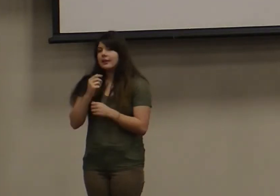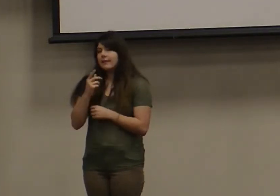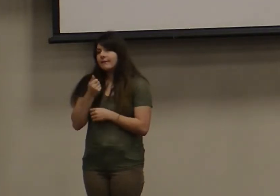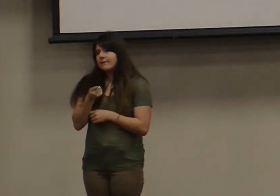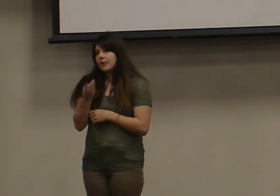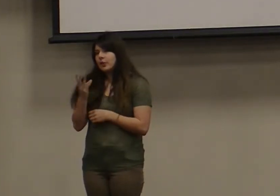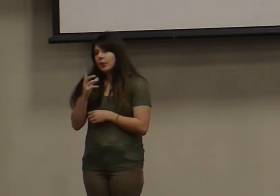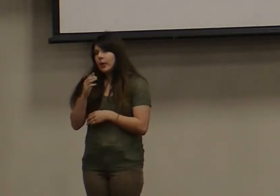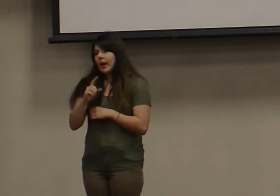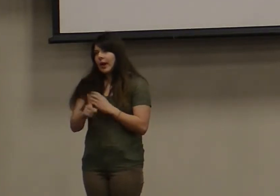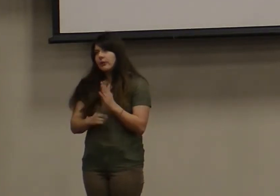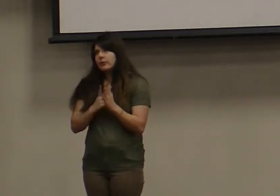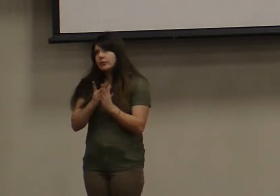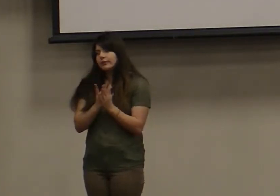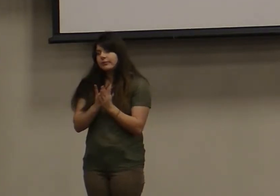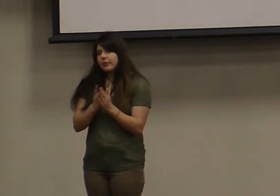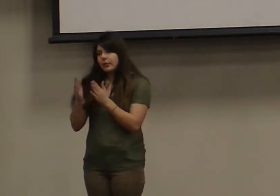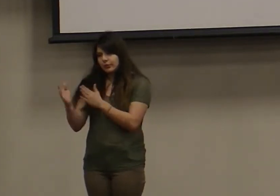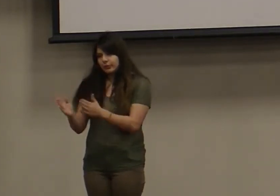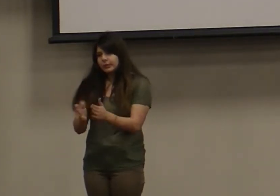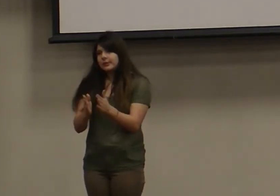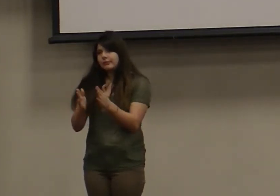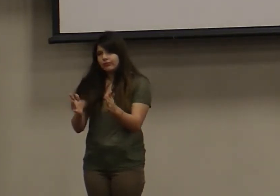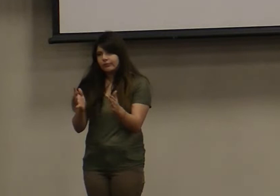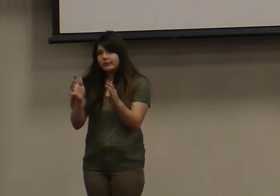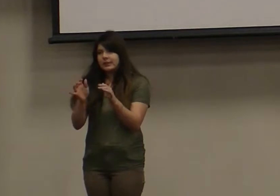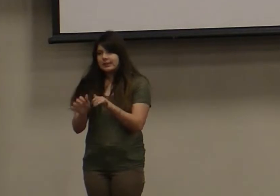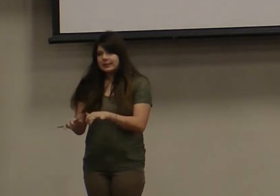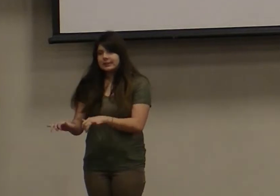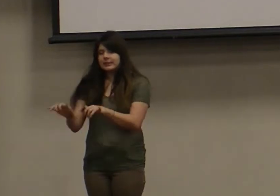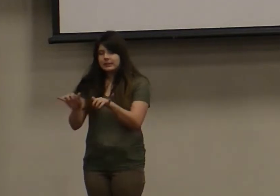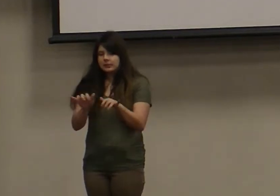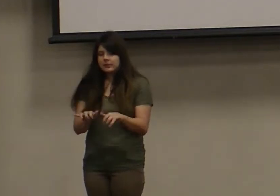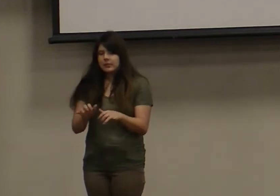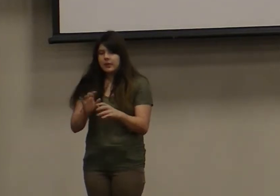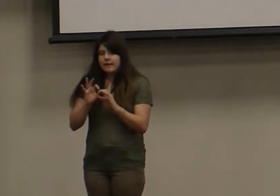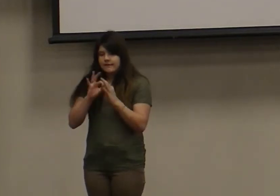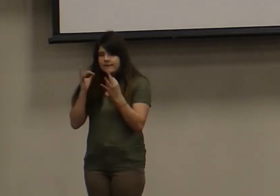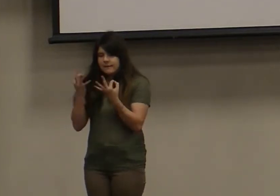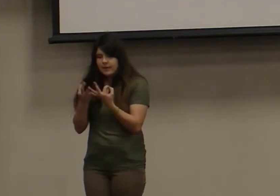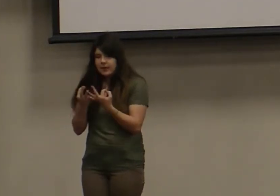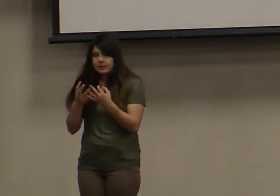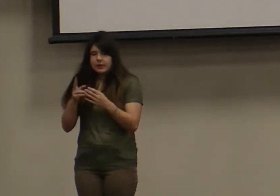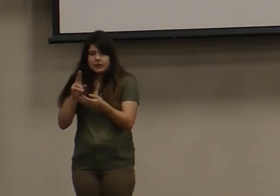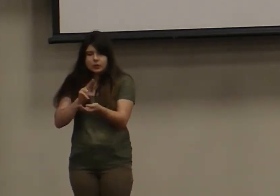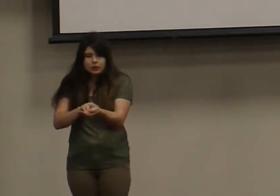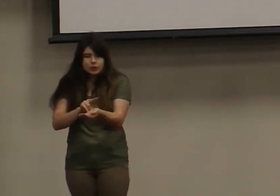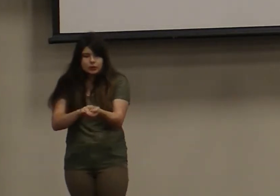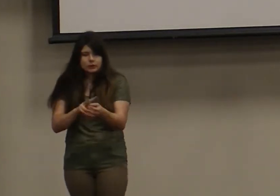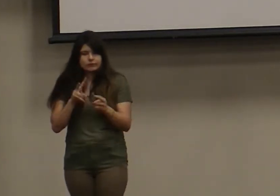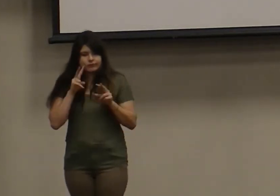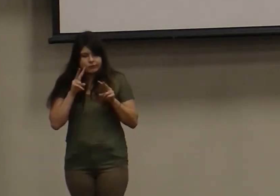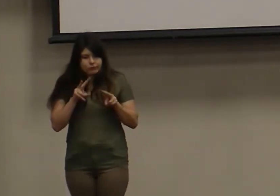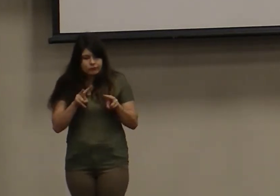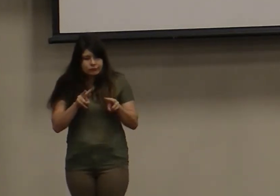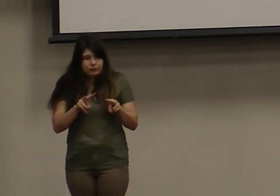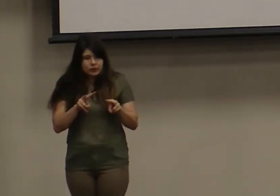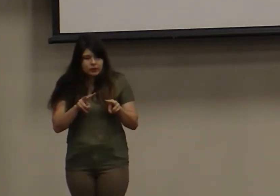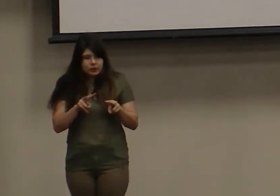same. The family, the nurses, and I would watch as Jack would go for several